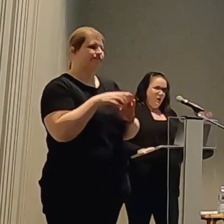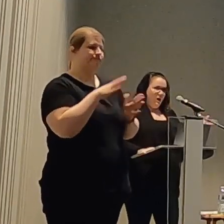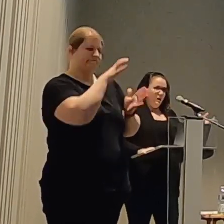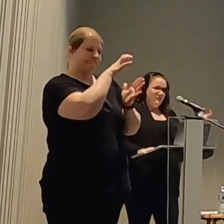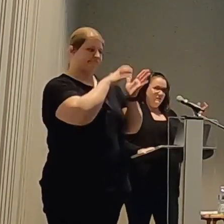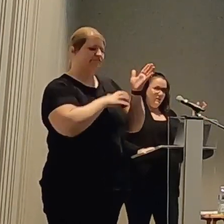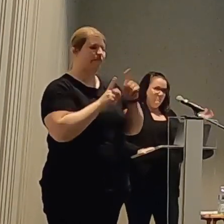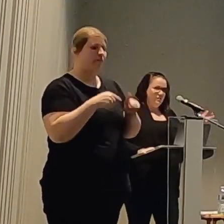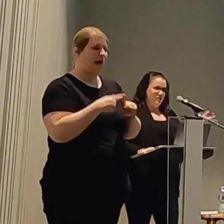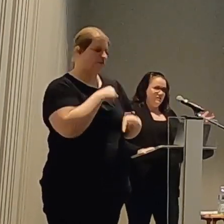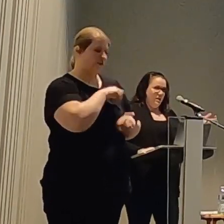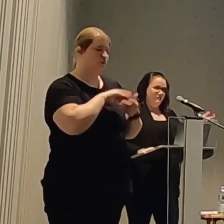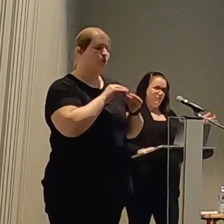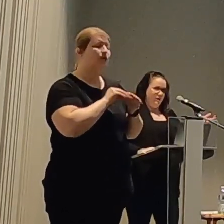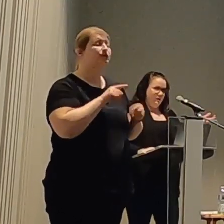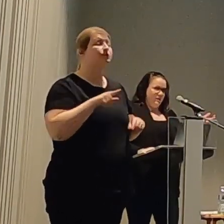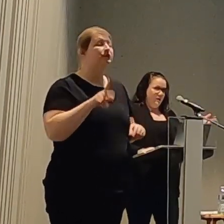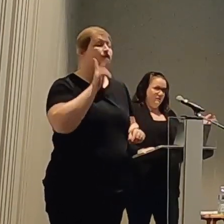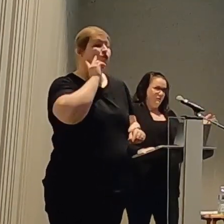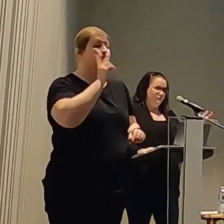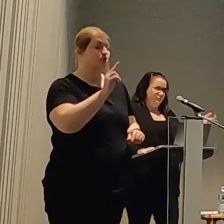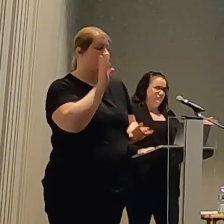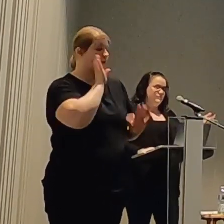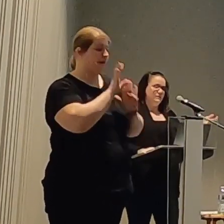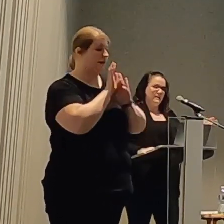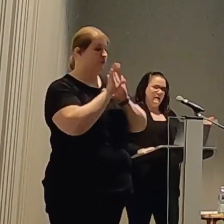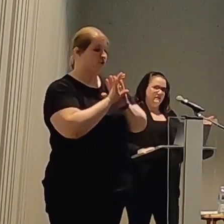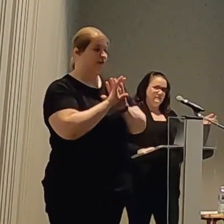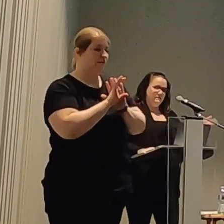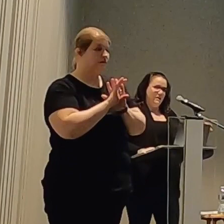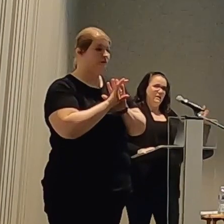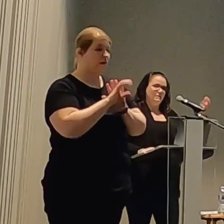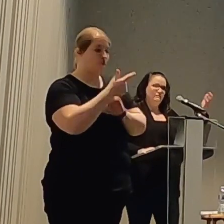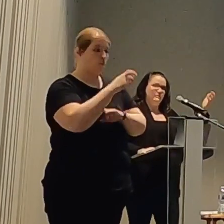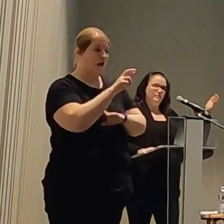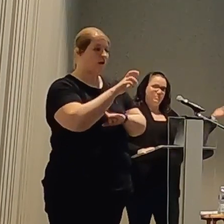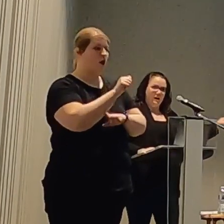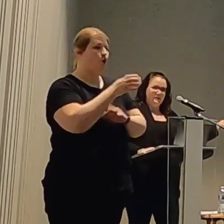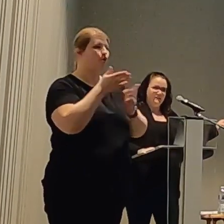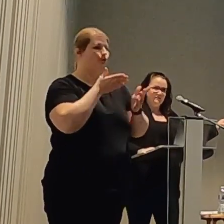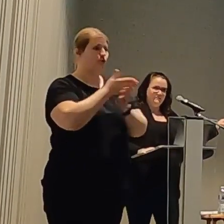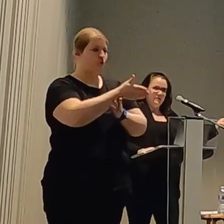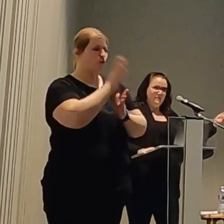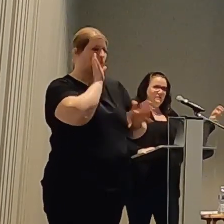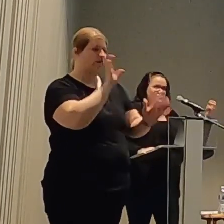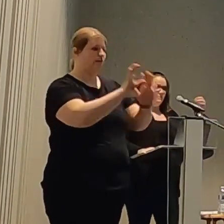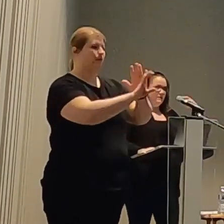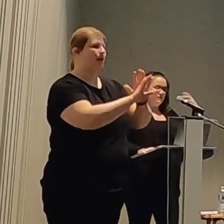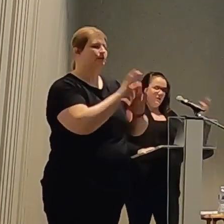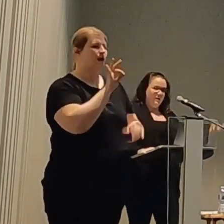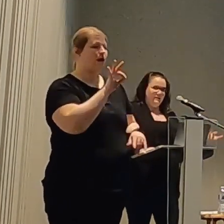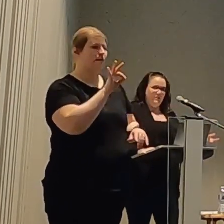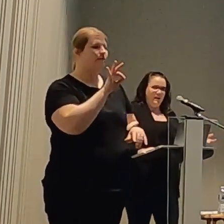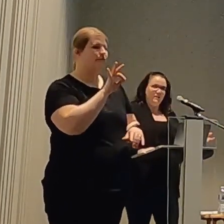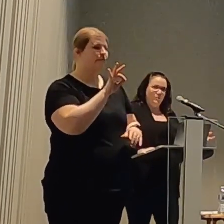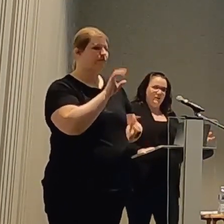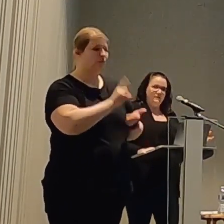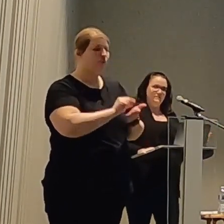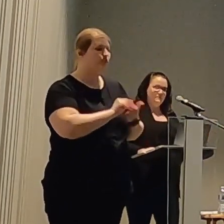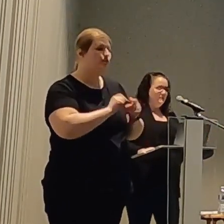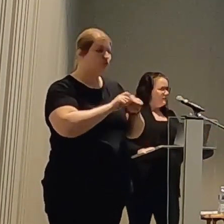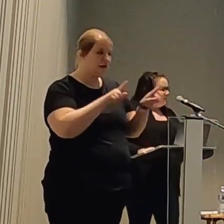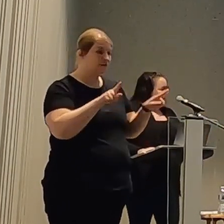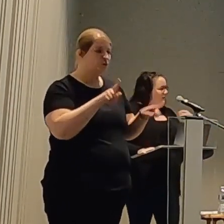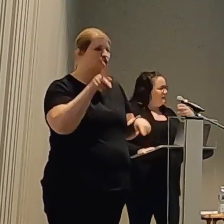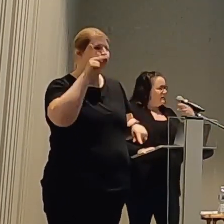he saw images of Guernica through the lens of the press. So he saw it in black and